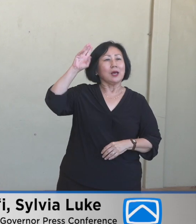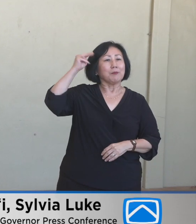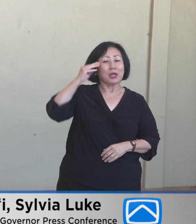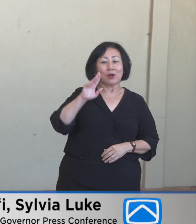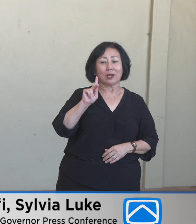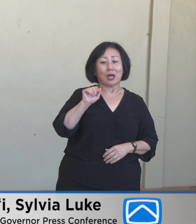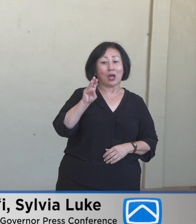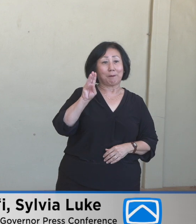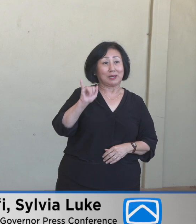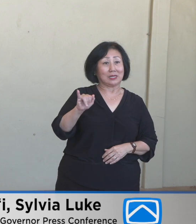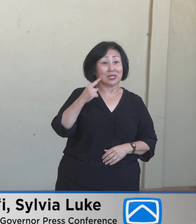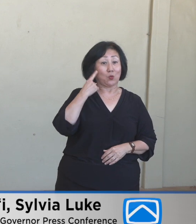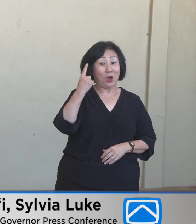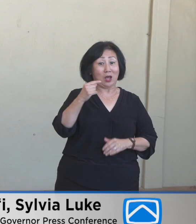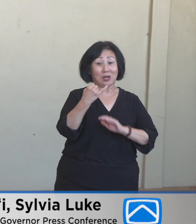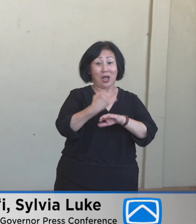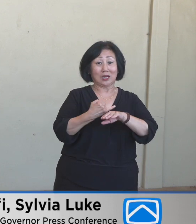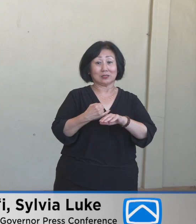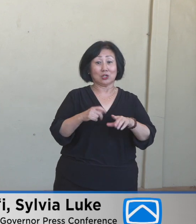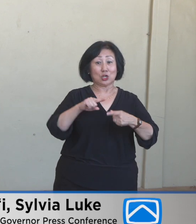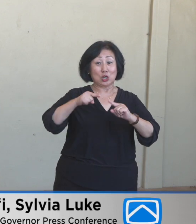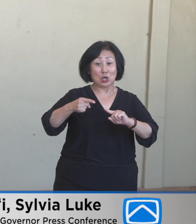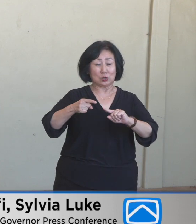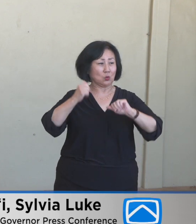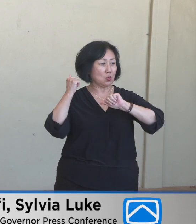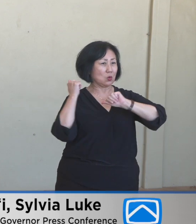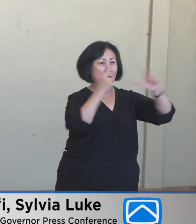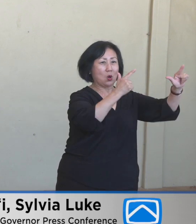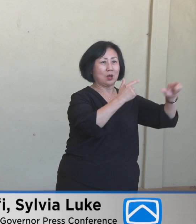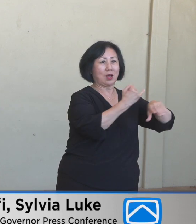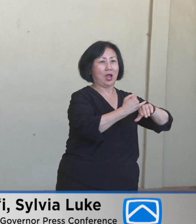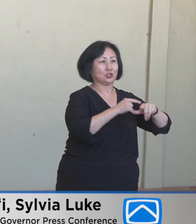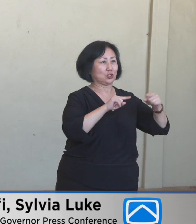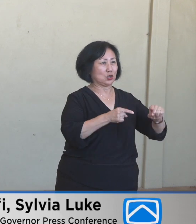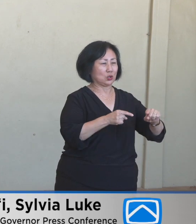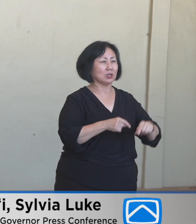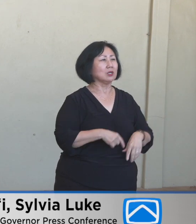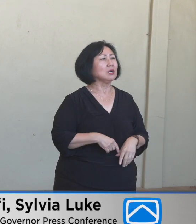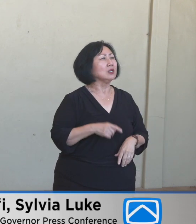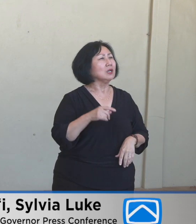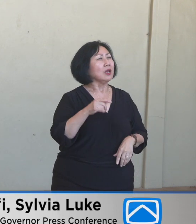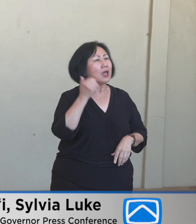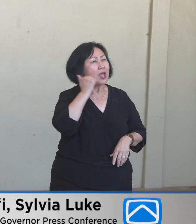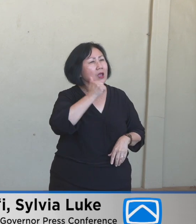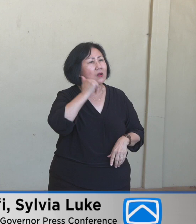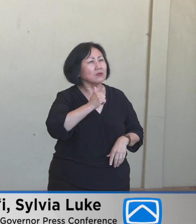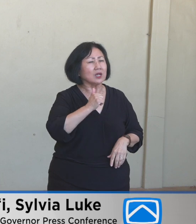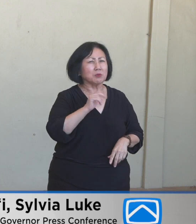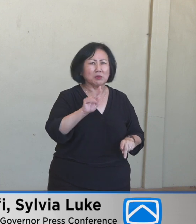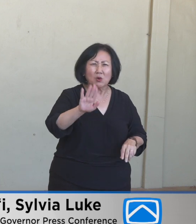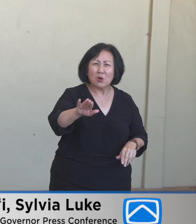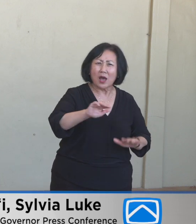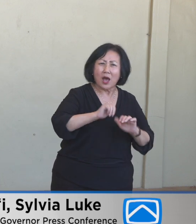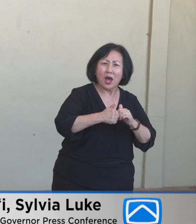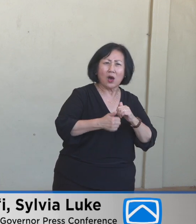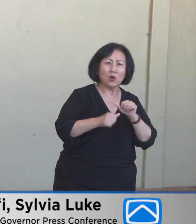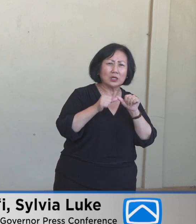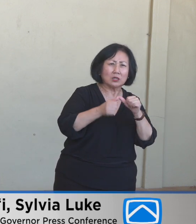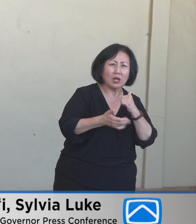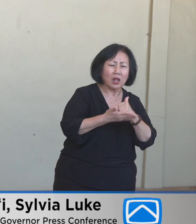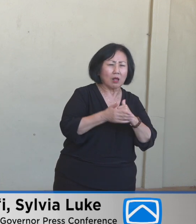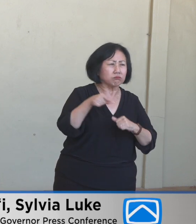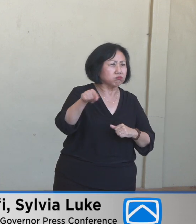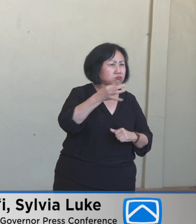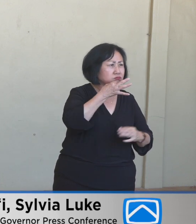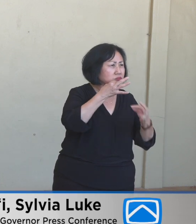hurts. And every day, what we hear individually is, how do people continue to help? In as